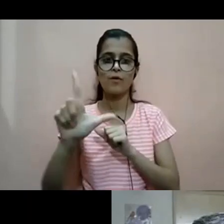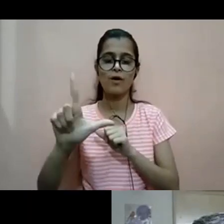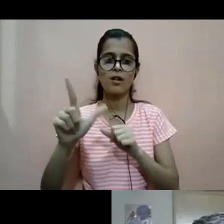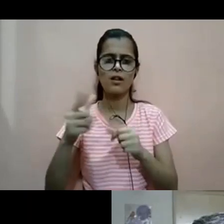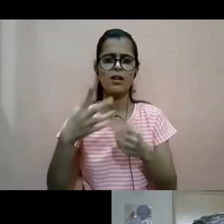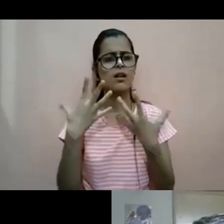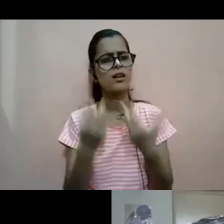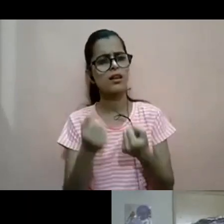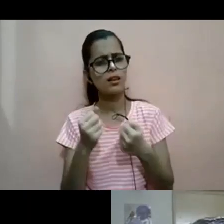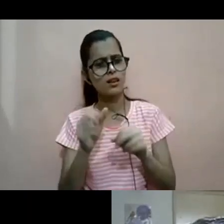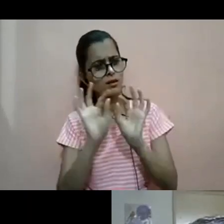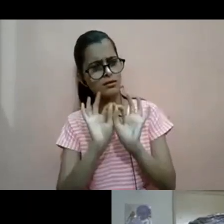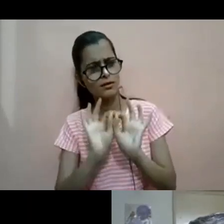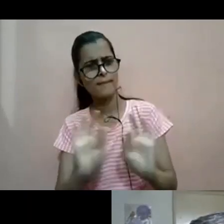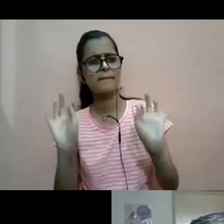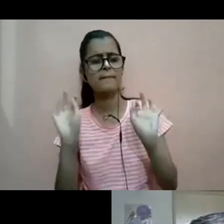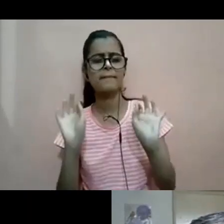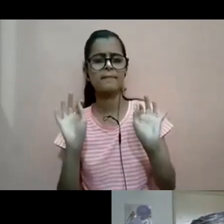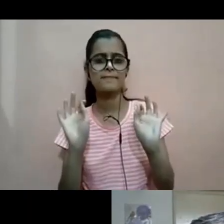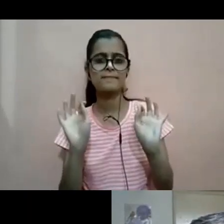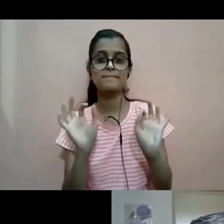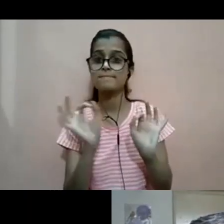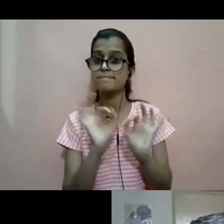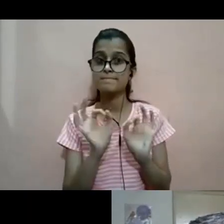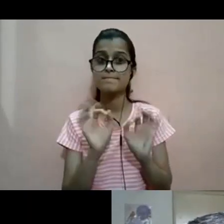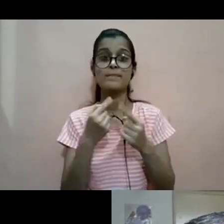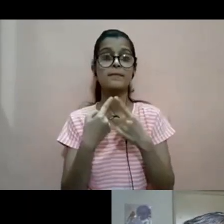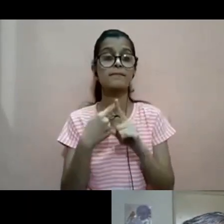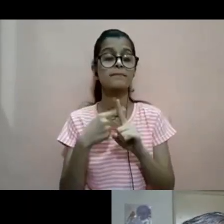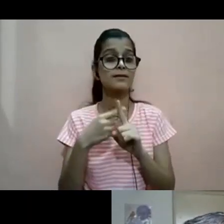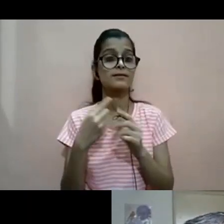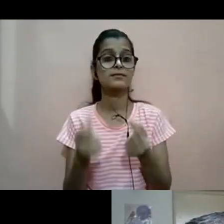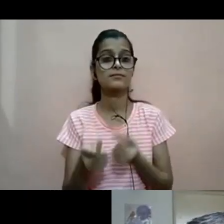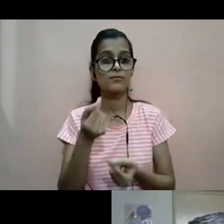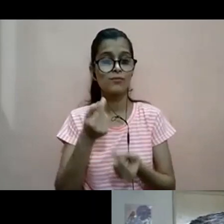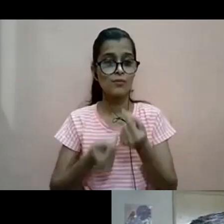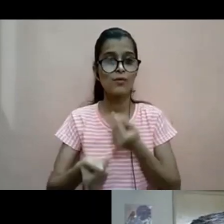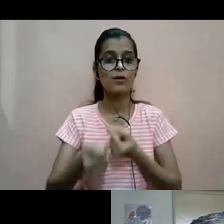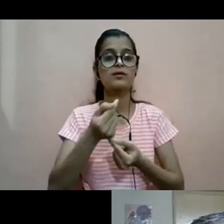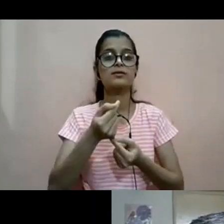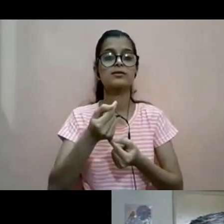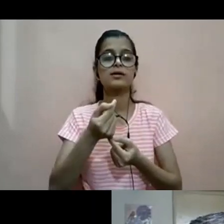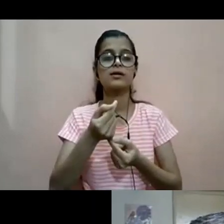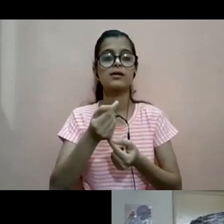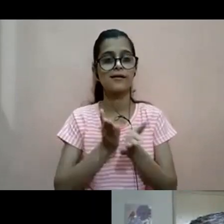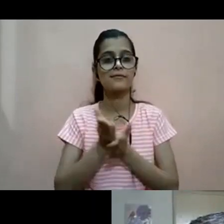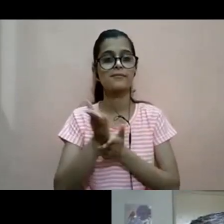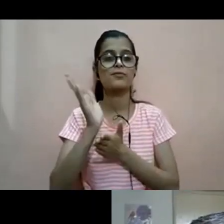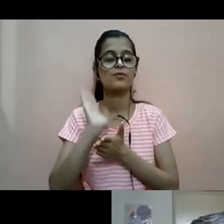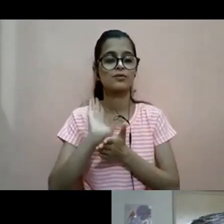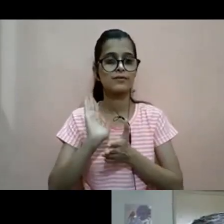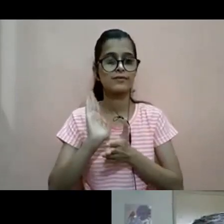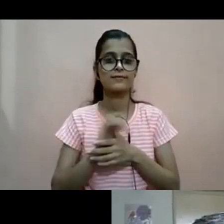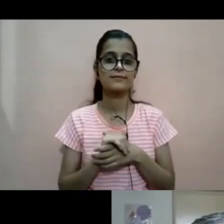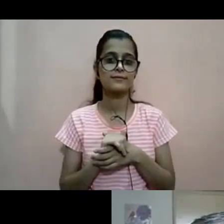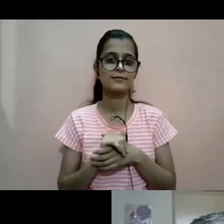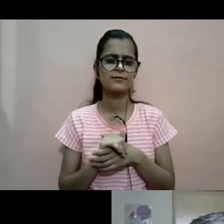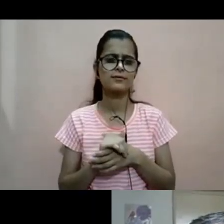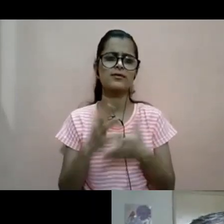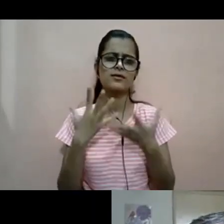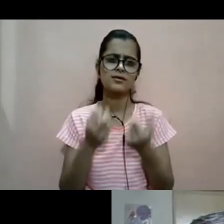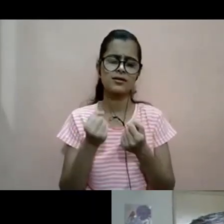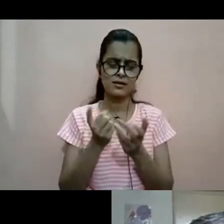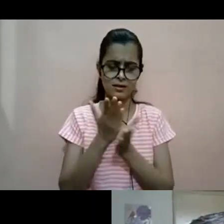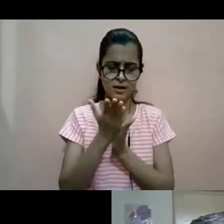simply personal, it's also political, social and cultural. What types of desire